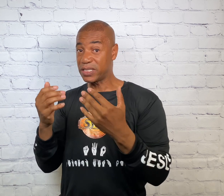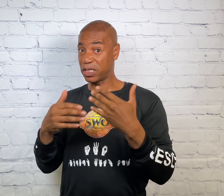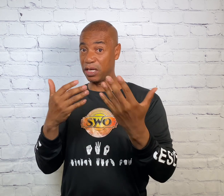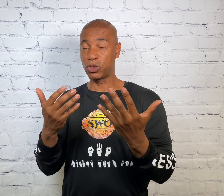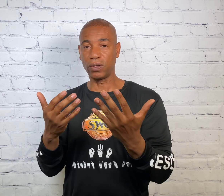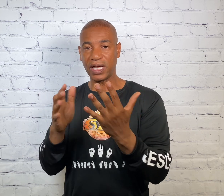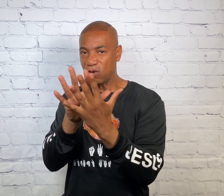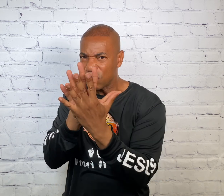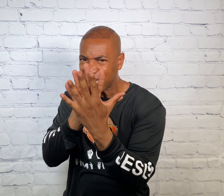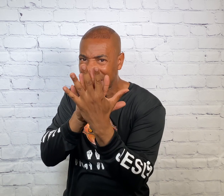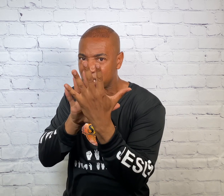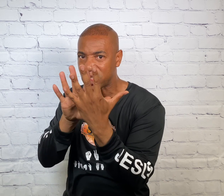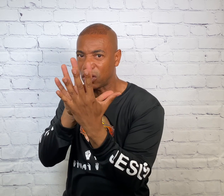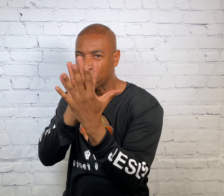Basically, I'm showing that you really can't see through it.